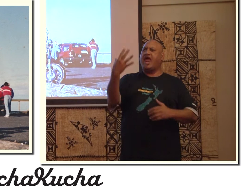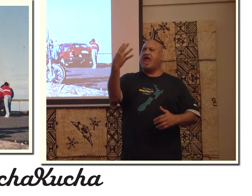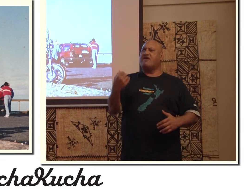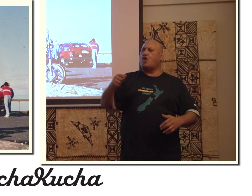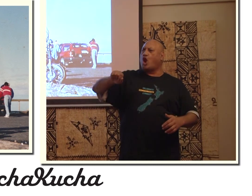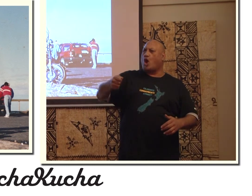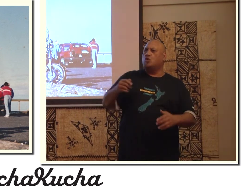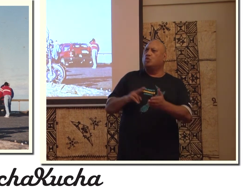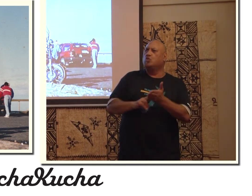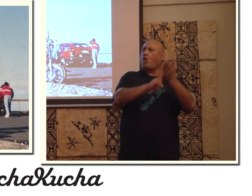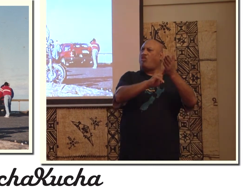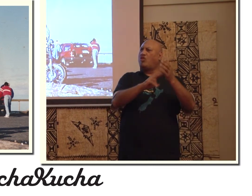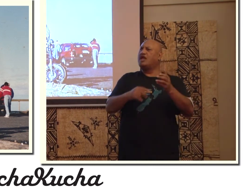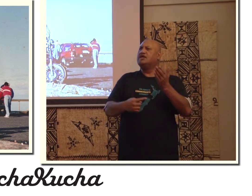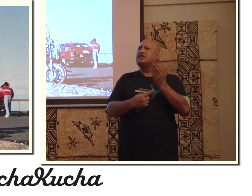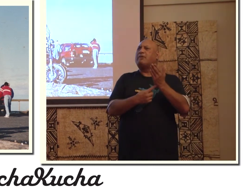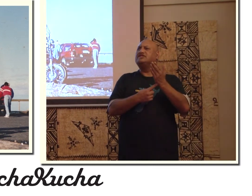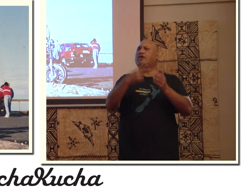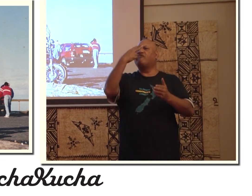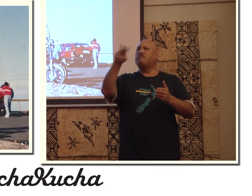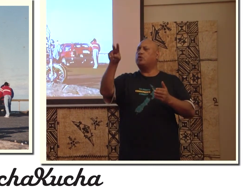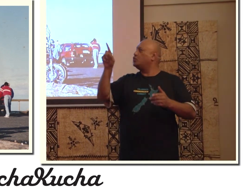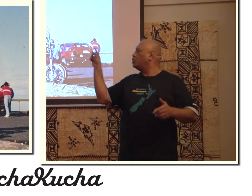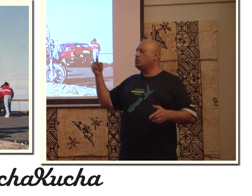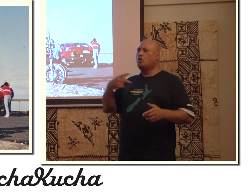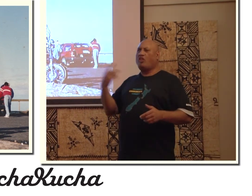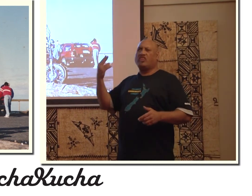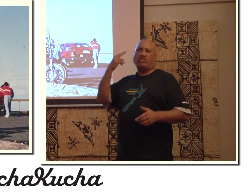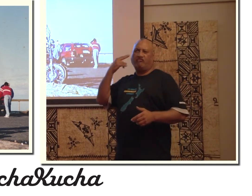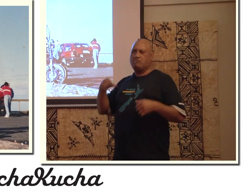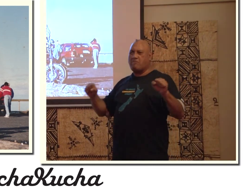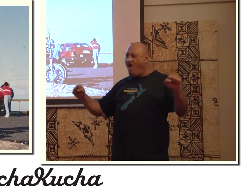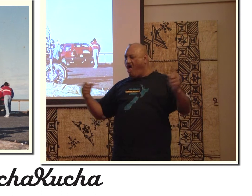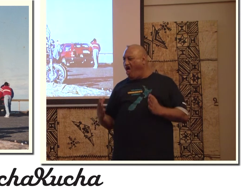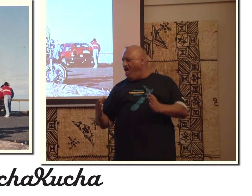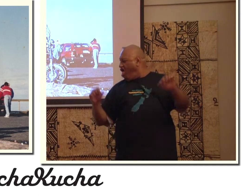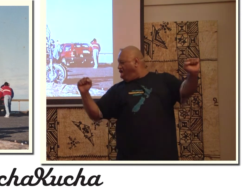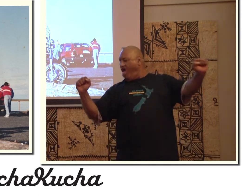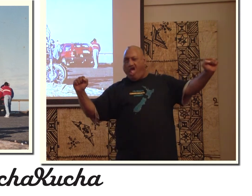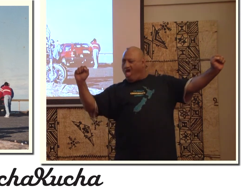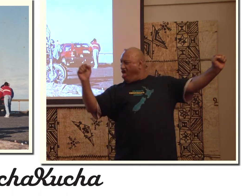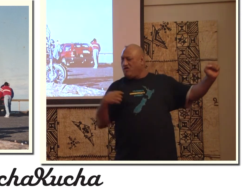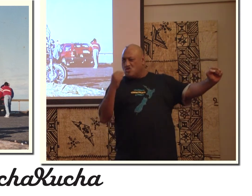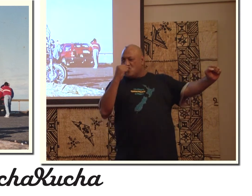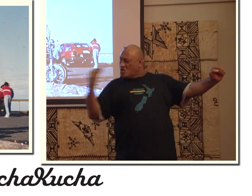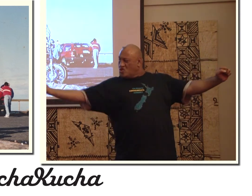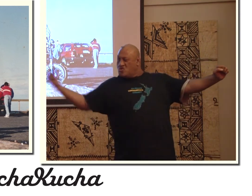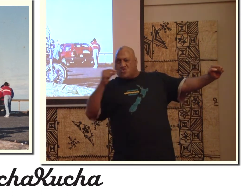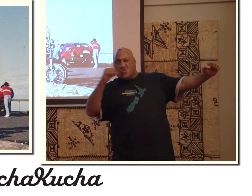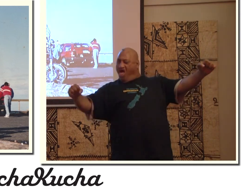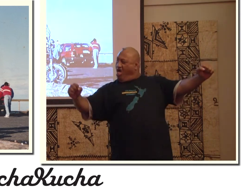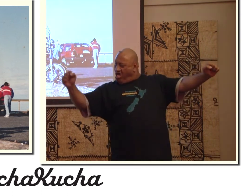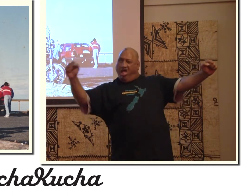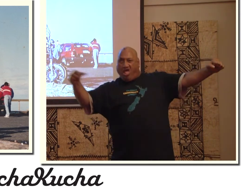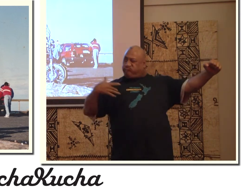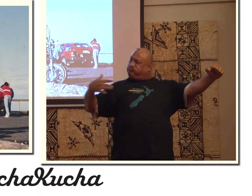also in Deaf Power, set up my own gang. This one here is at Havelock North, and me and my mates,